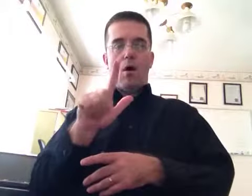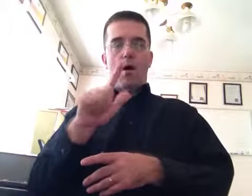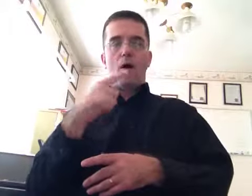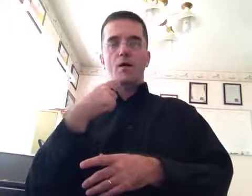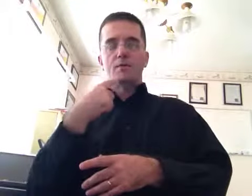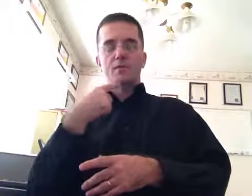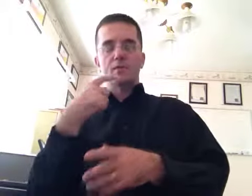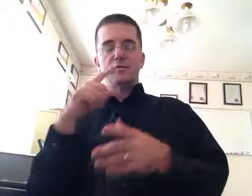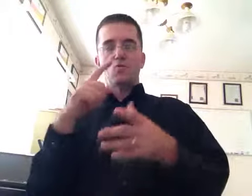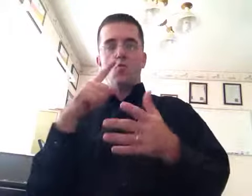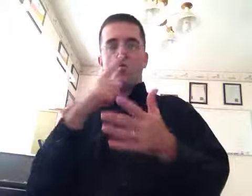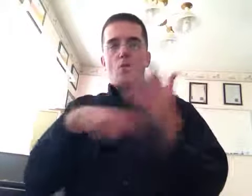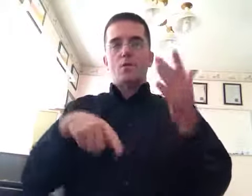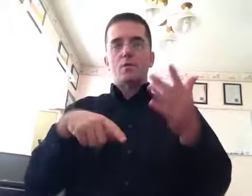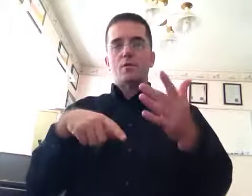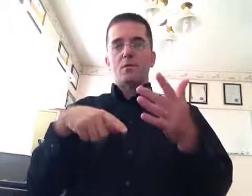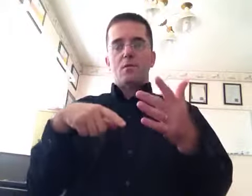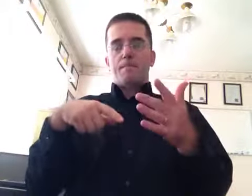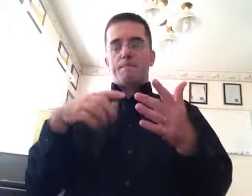college freshman daughter?